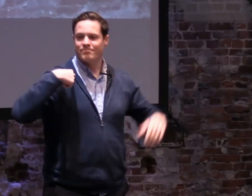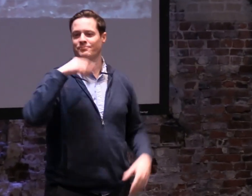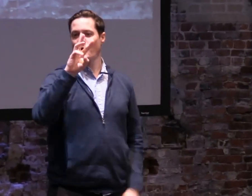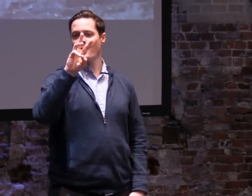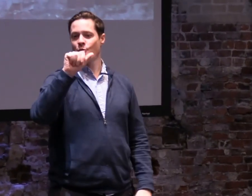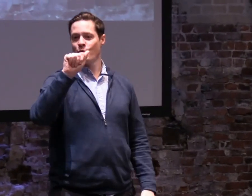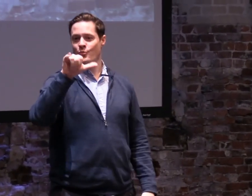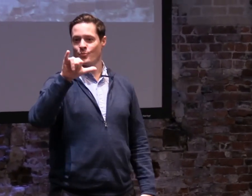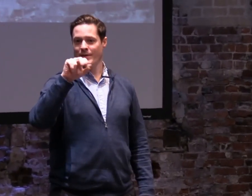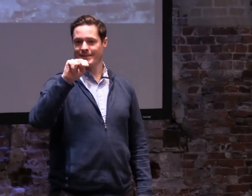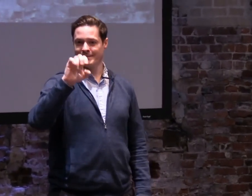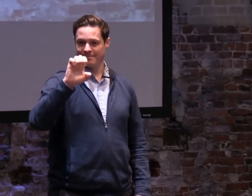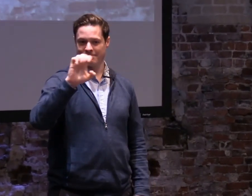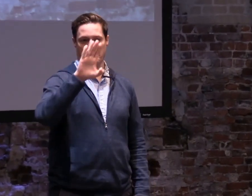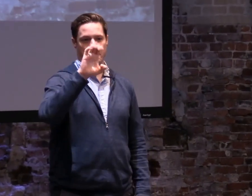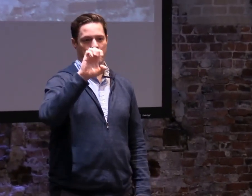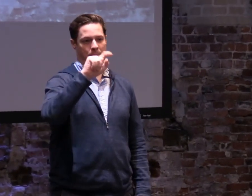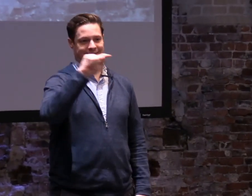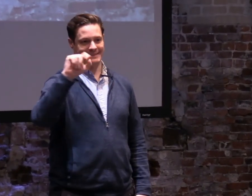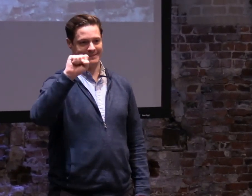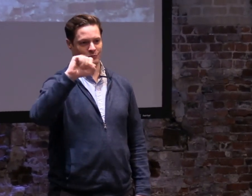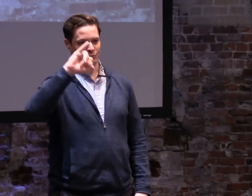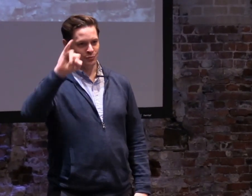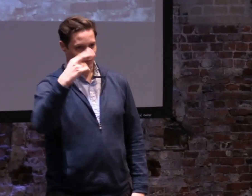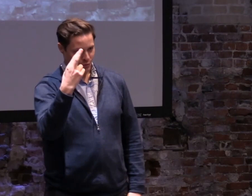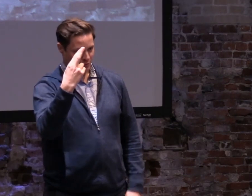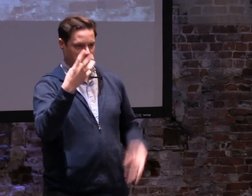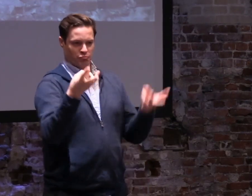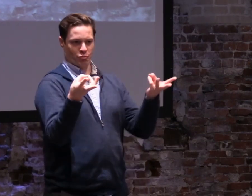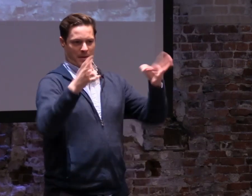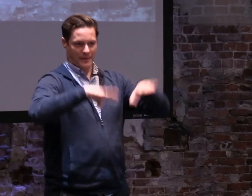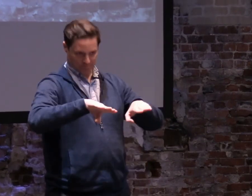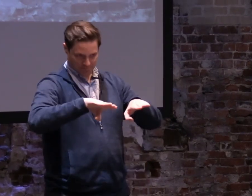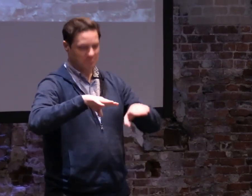Hello, everyone. My name is Wayne Betts, Jr.